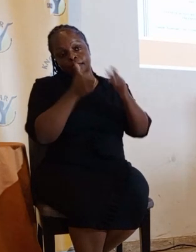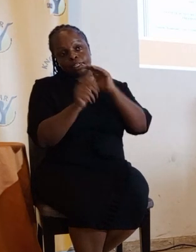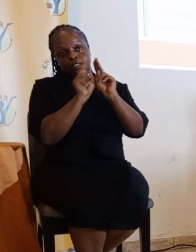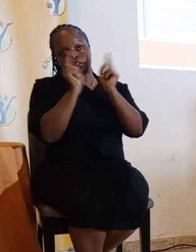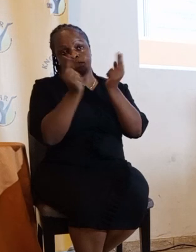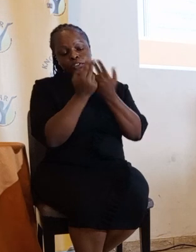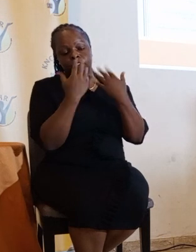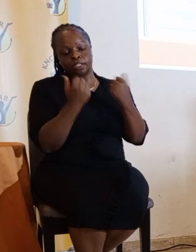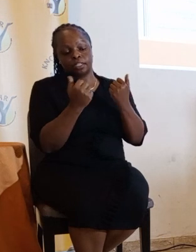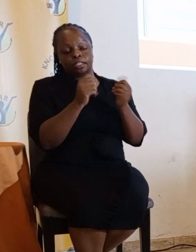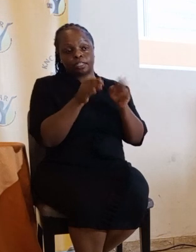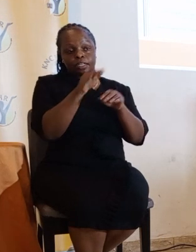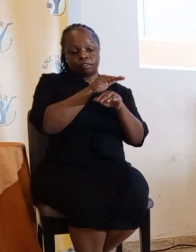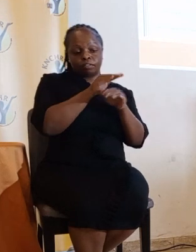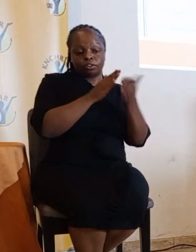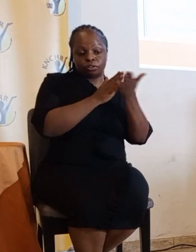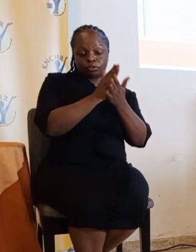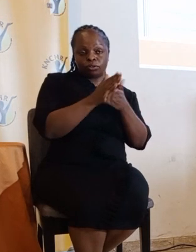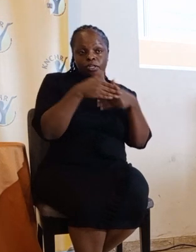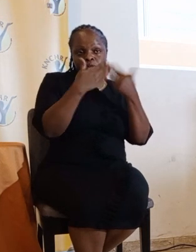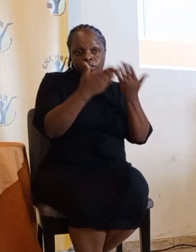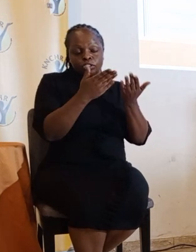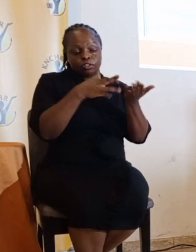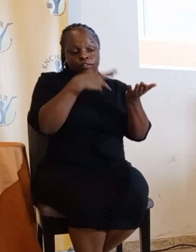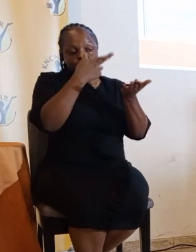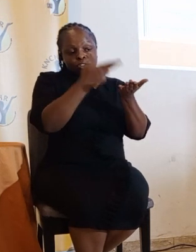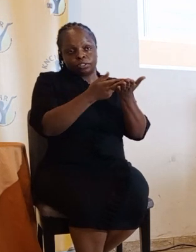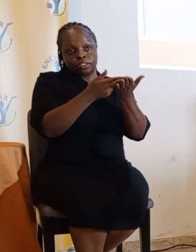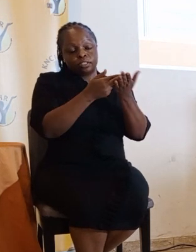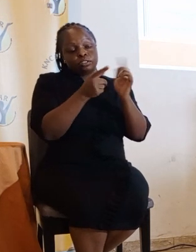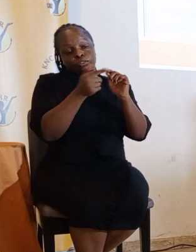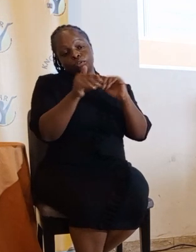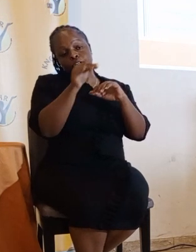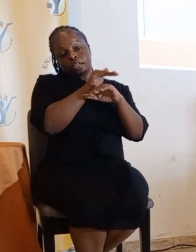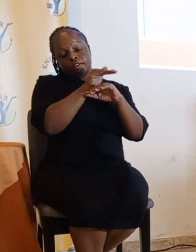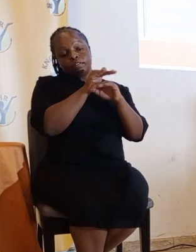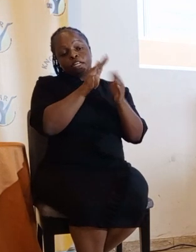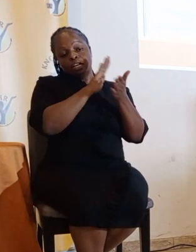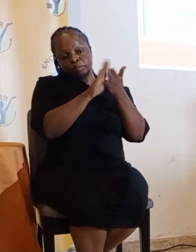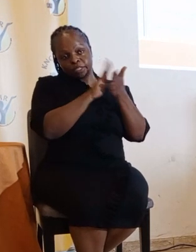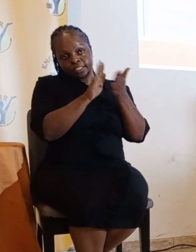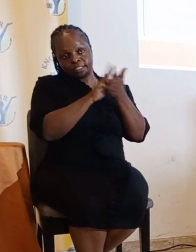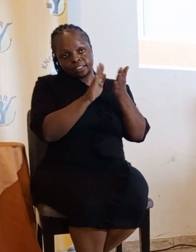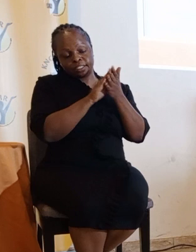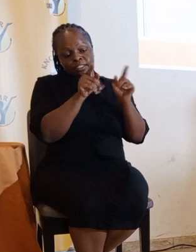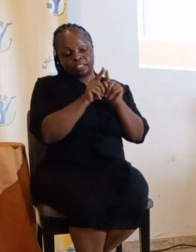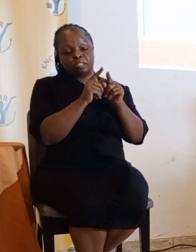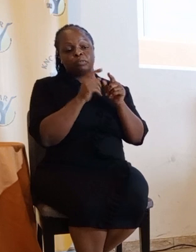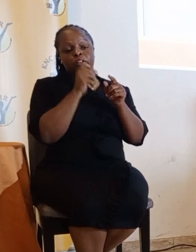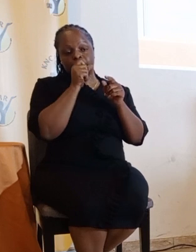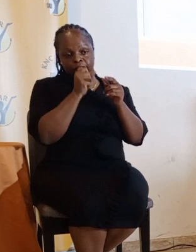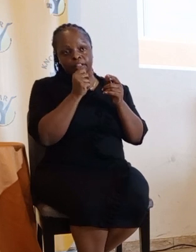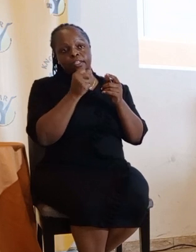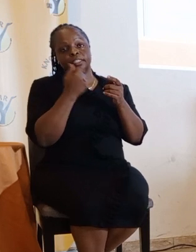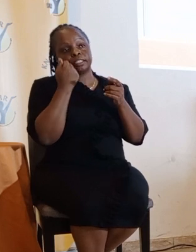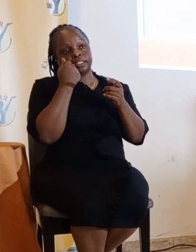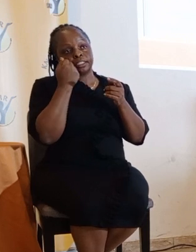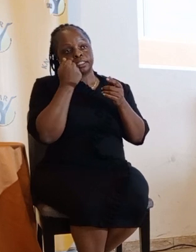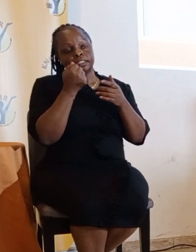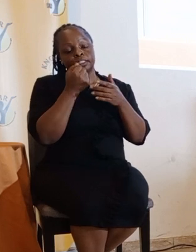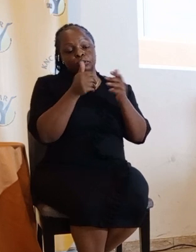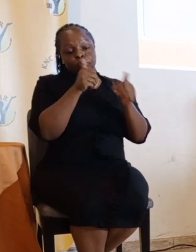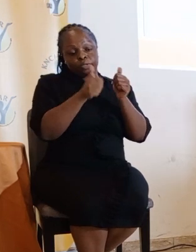coverage, especially through allocation of resources to cover emergency and chronic diseases treatment,